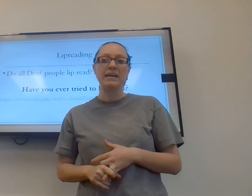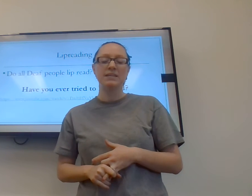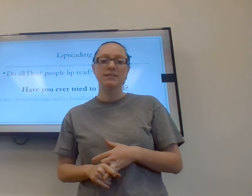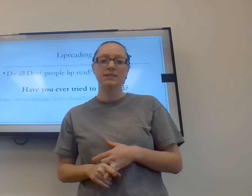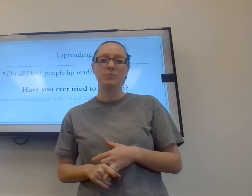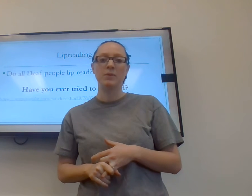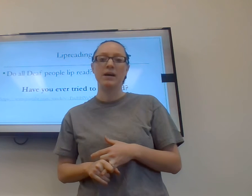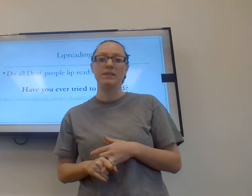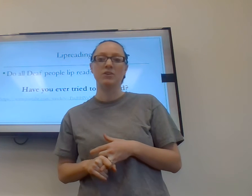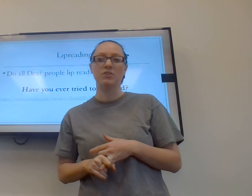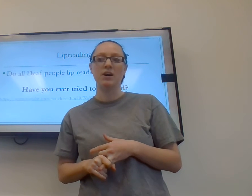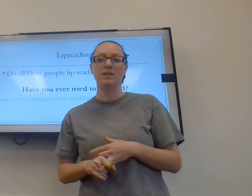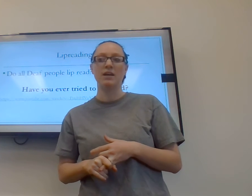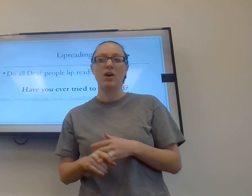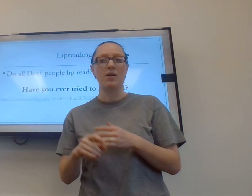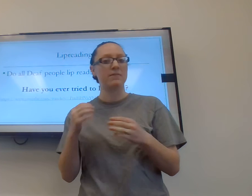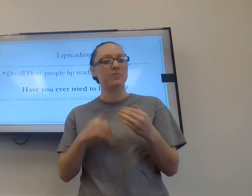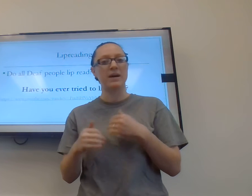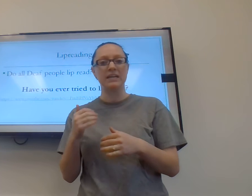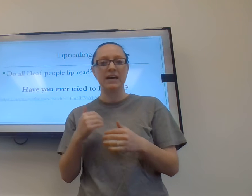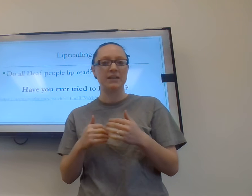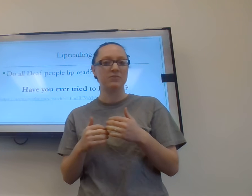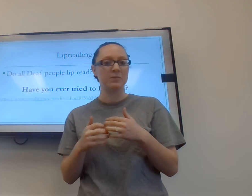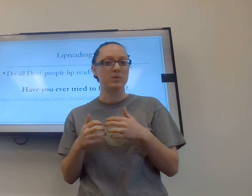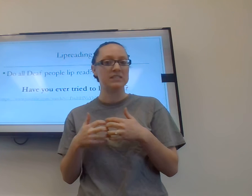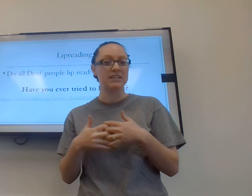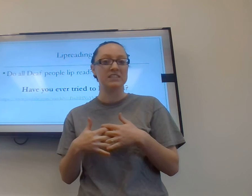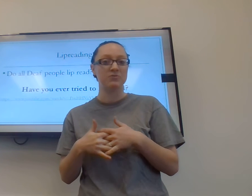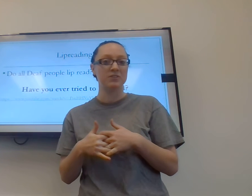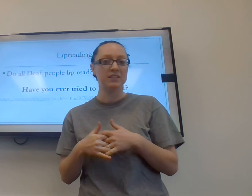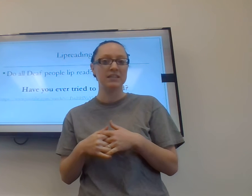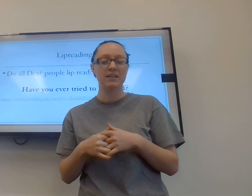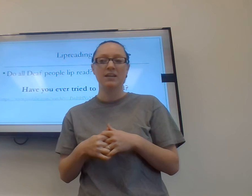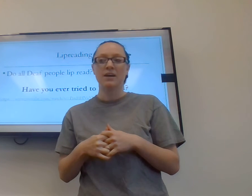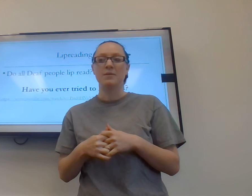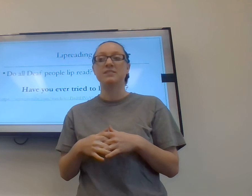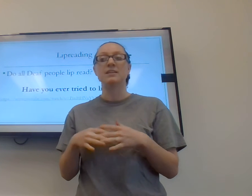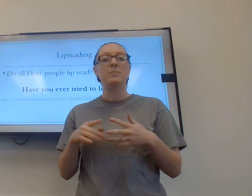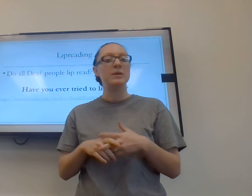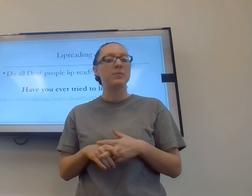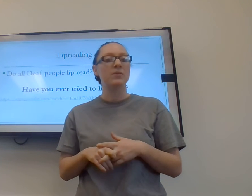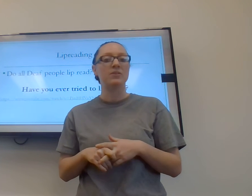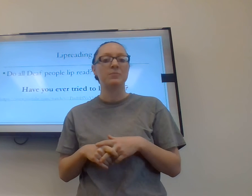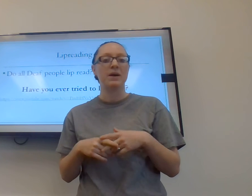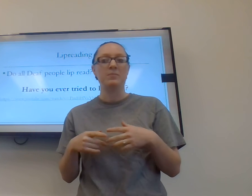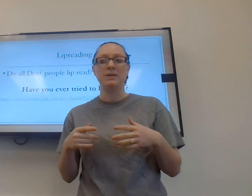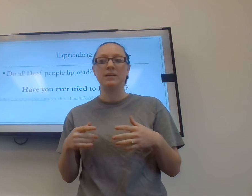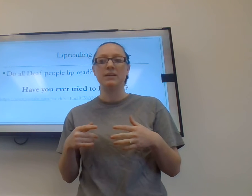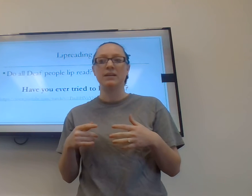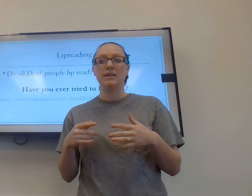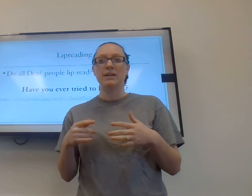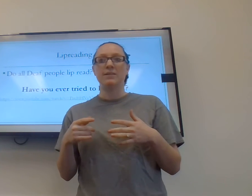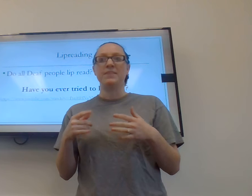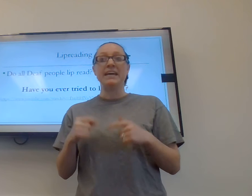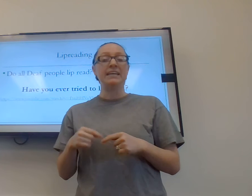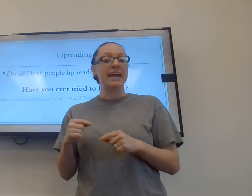can, but they're not. Everybody kind of lip reads a lot differently. Some people, there might be, they can